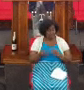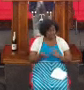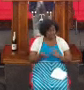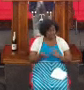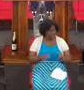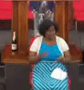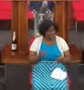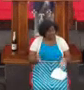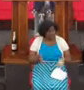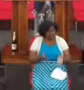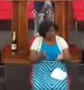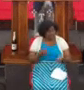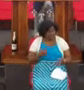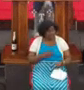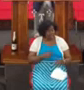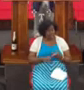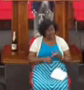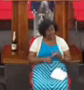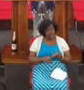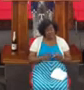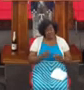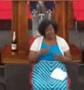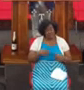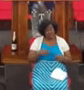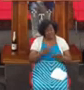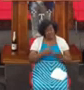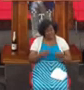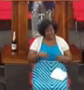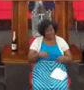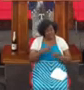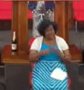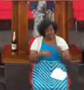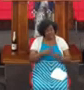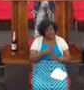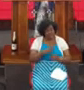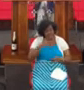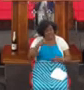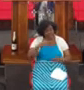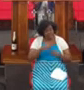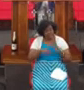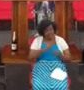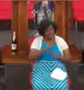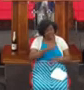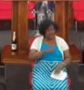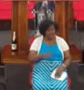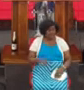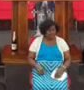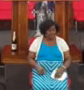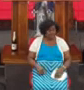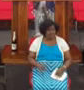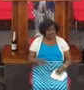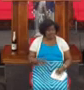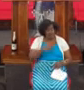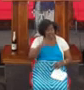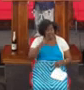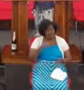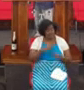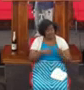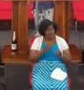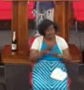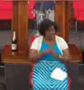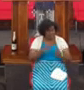That should motivate us too. Boy, if somebody gets around you, you better tell them about the Lord. Right. And you better tell them about a